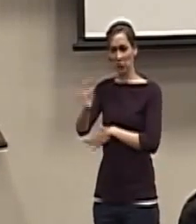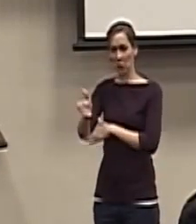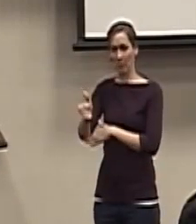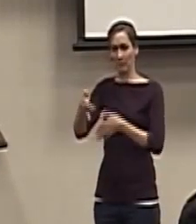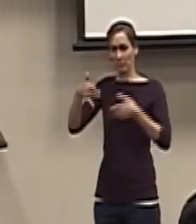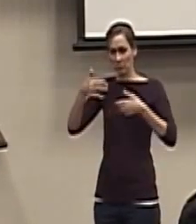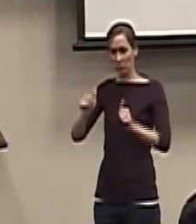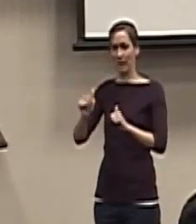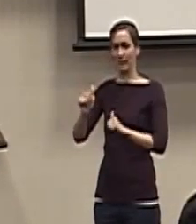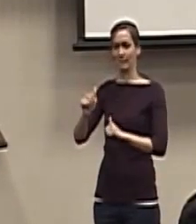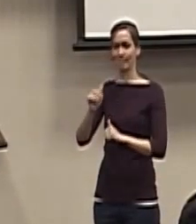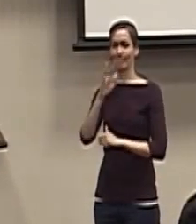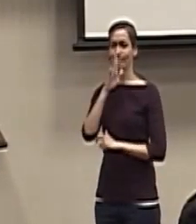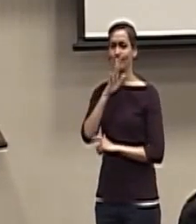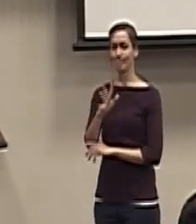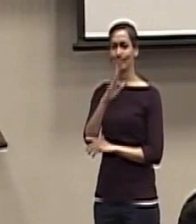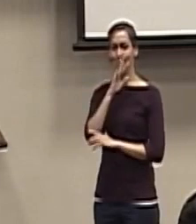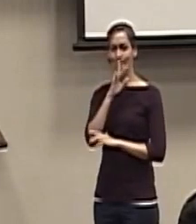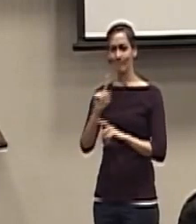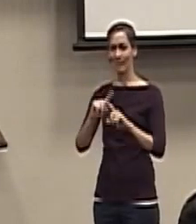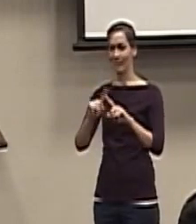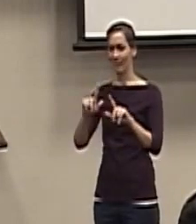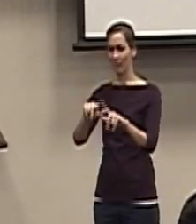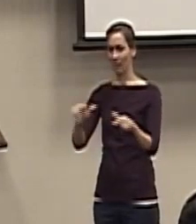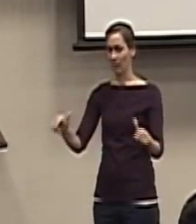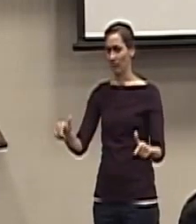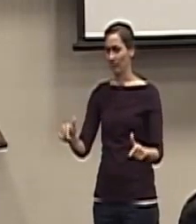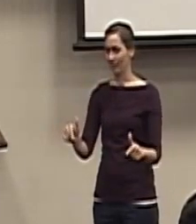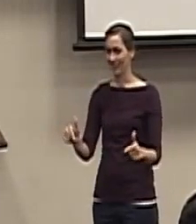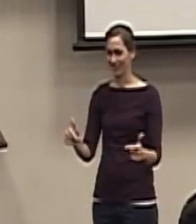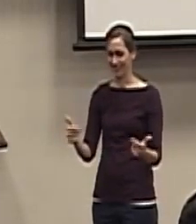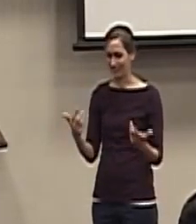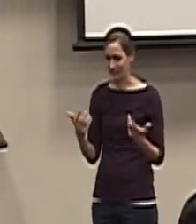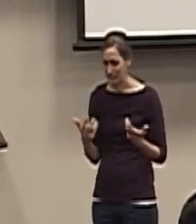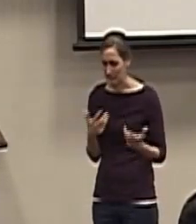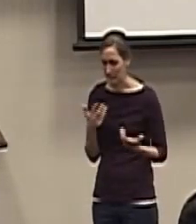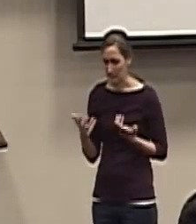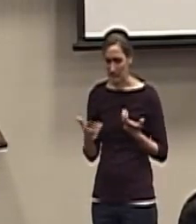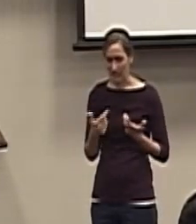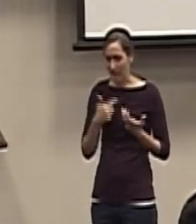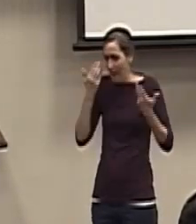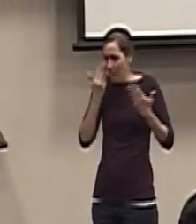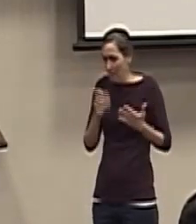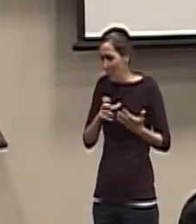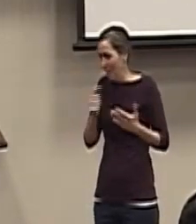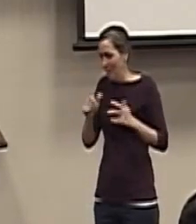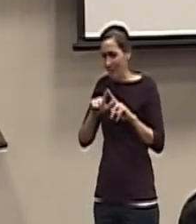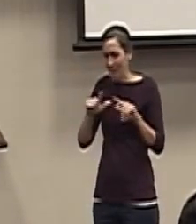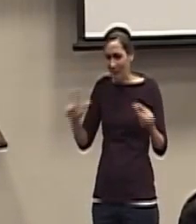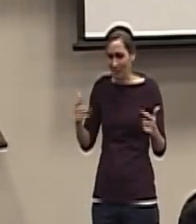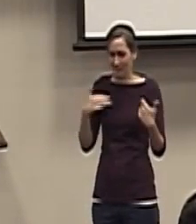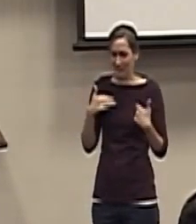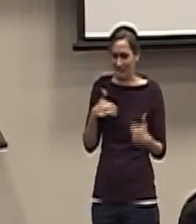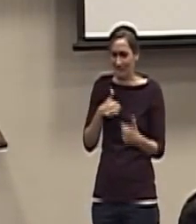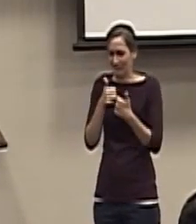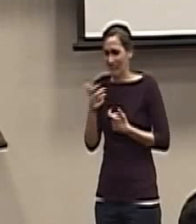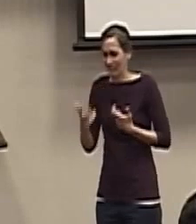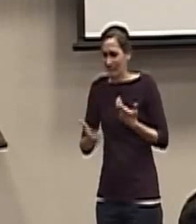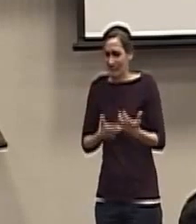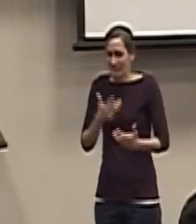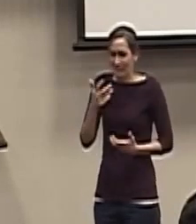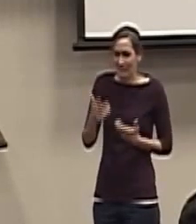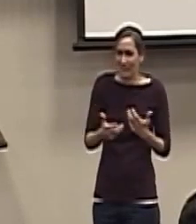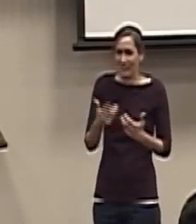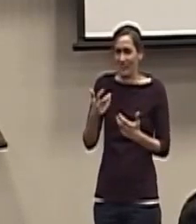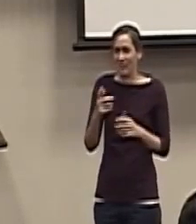language. I don't speak any different languages, so that was going to be a challenge. But I walked in. I've traveled through Central and South America